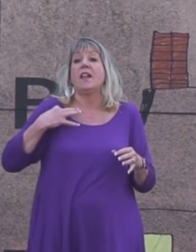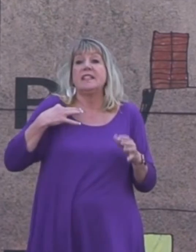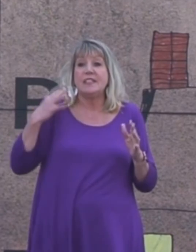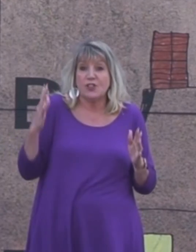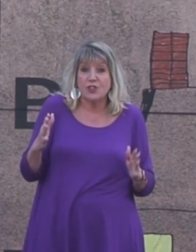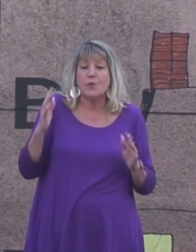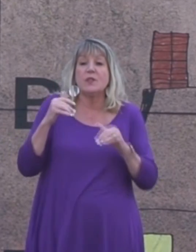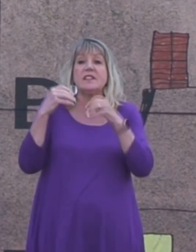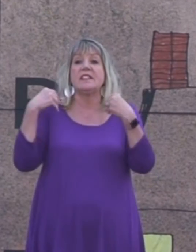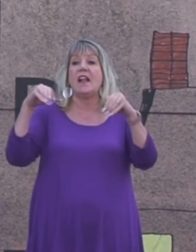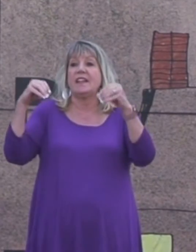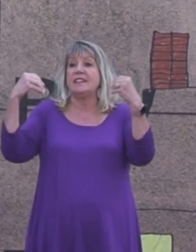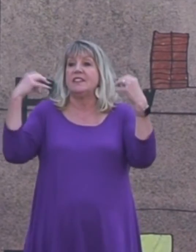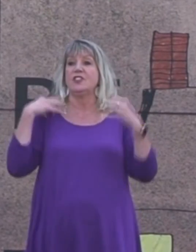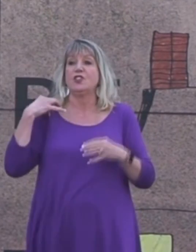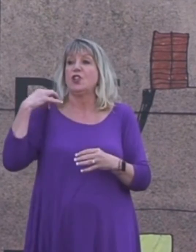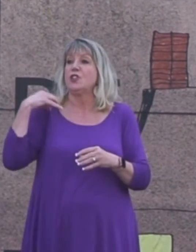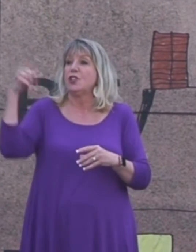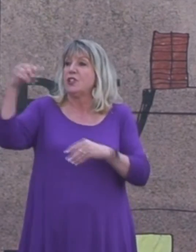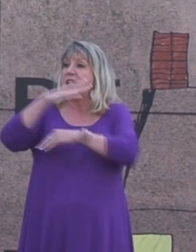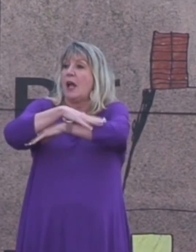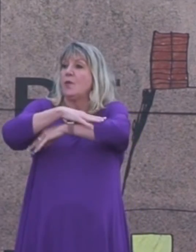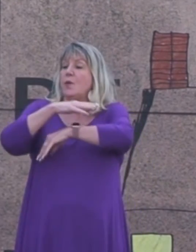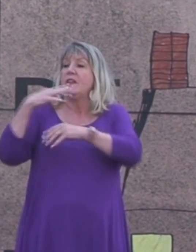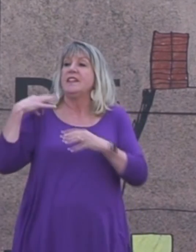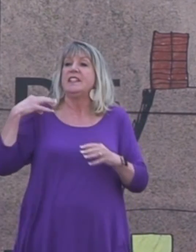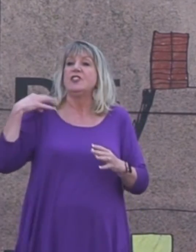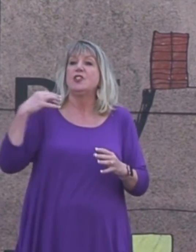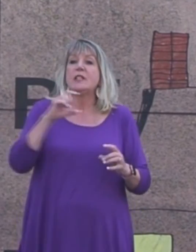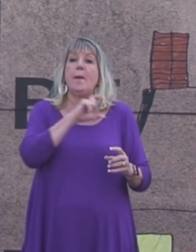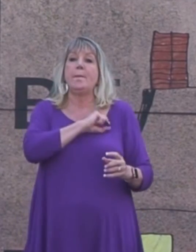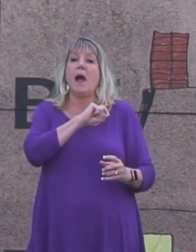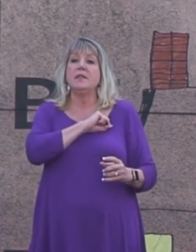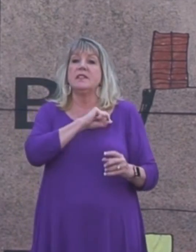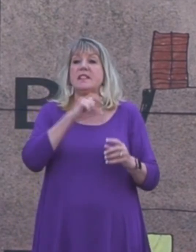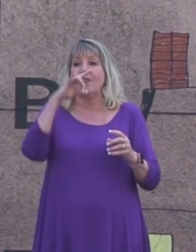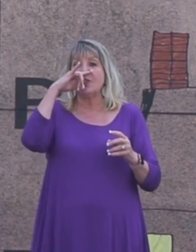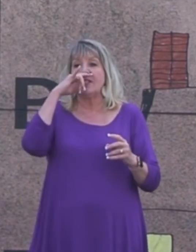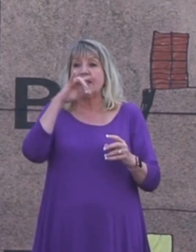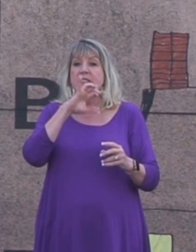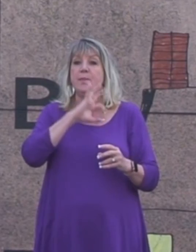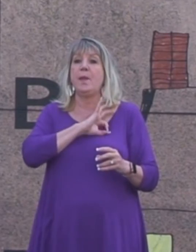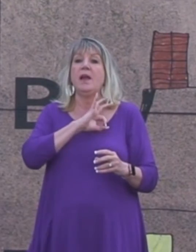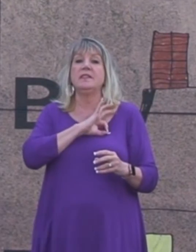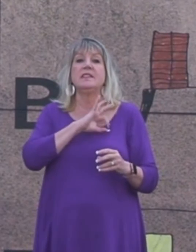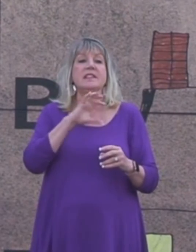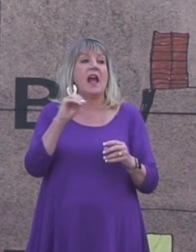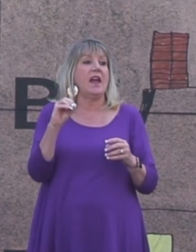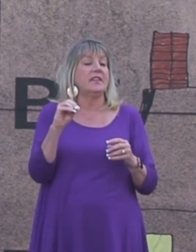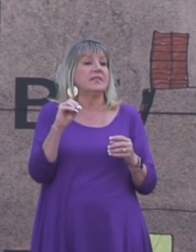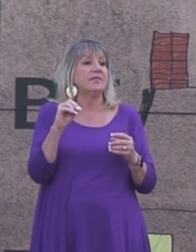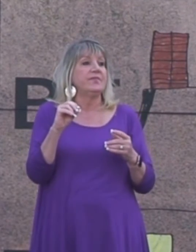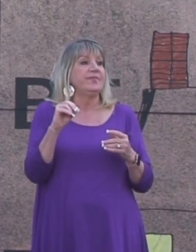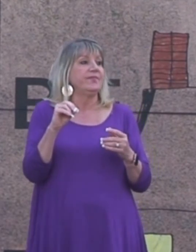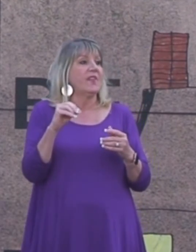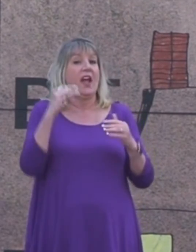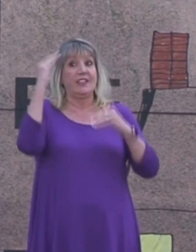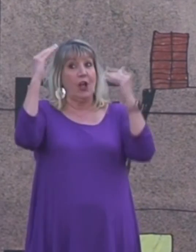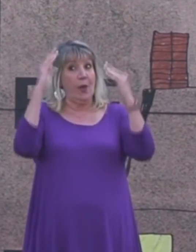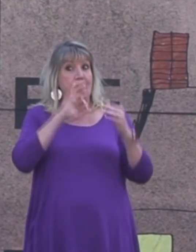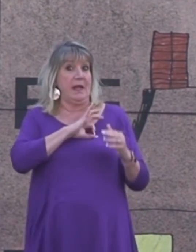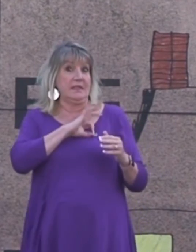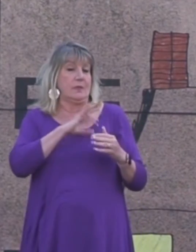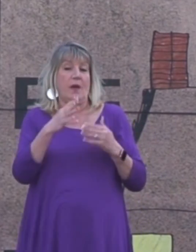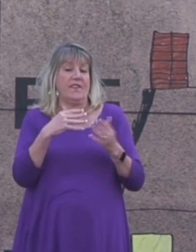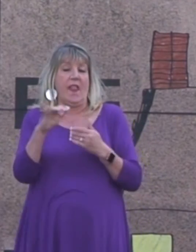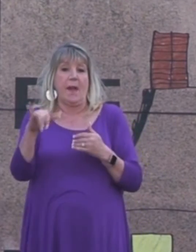We're selling t-shirts. There's a table over there with t-shirts and buttons. And there's kids buttons, and there's adult buttons,